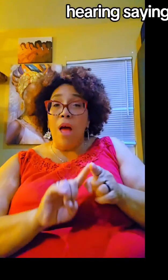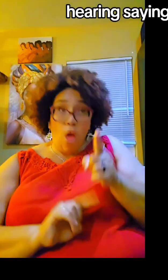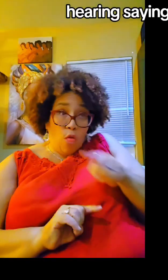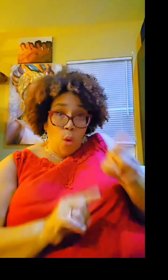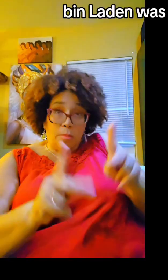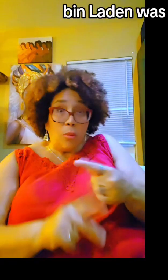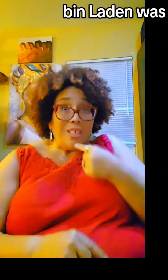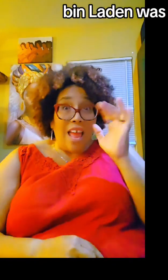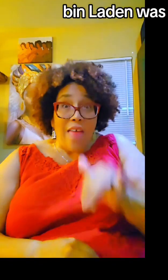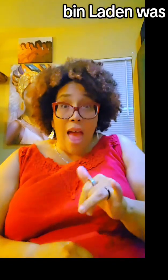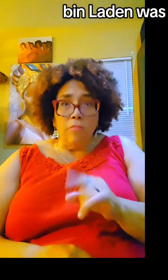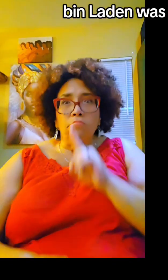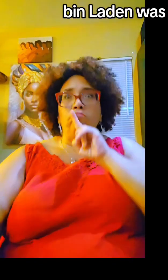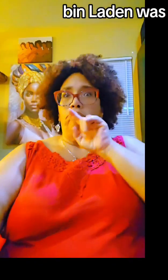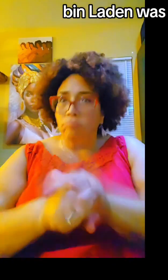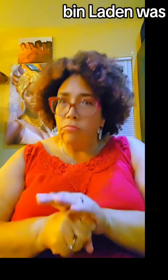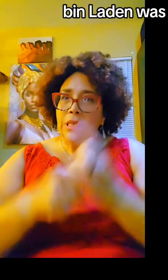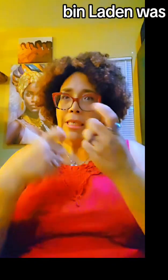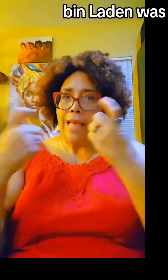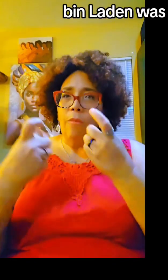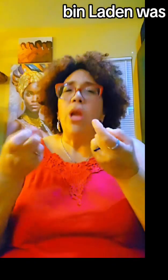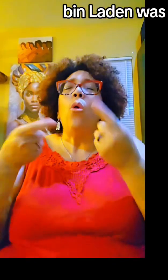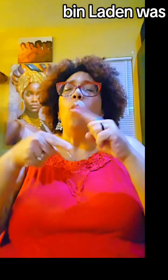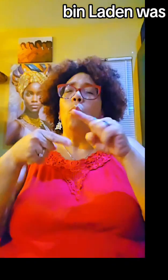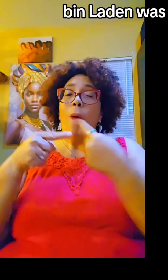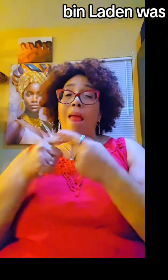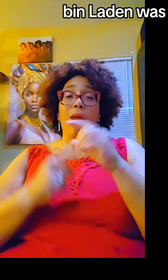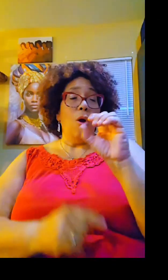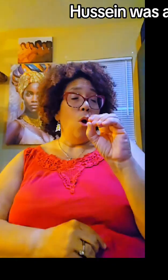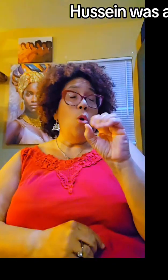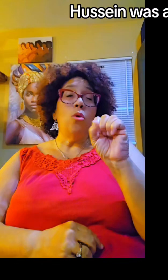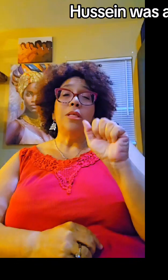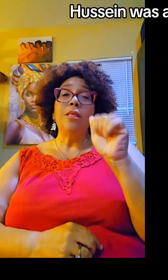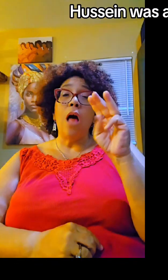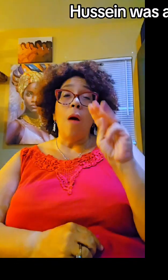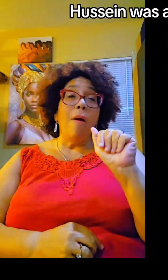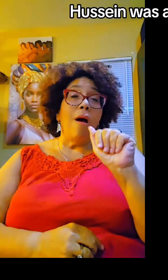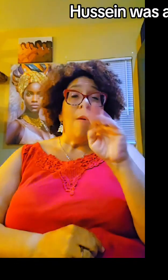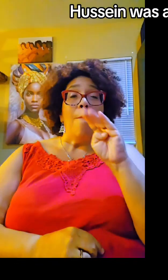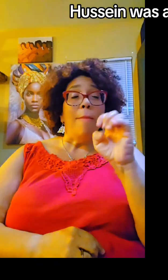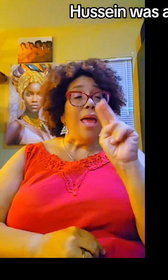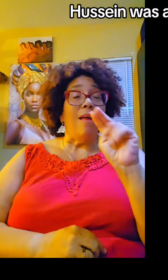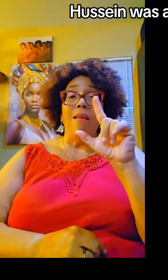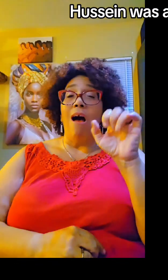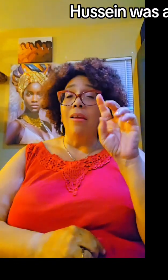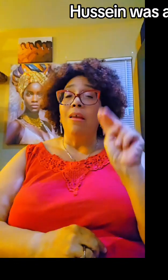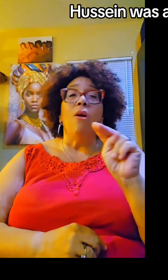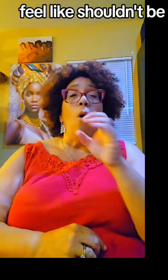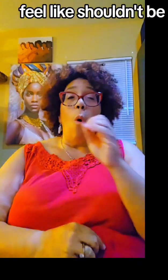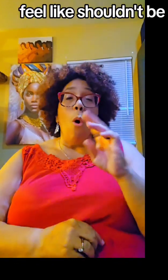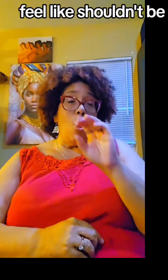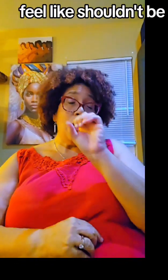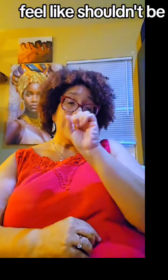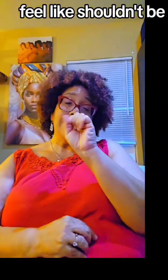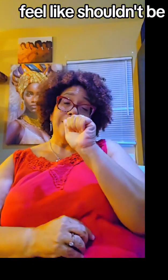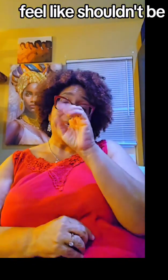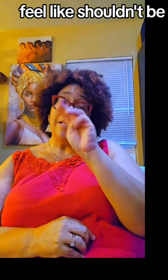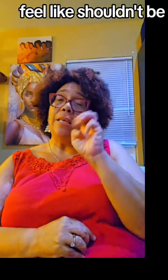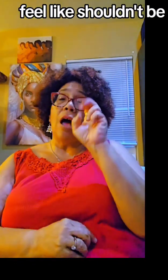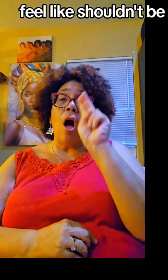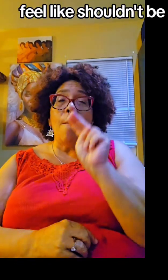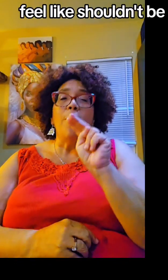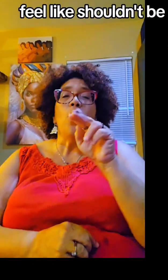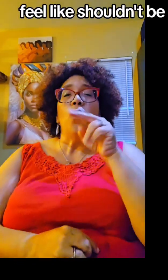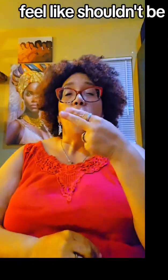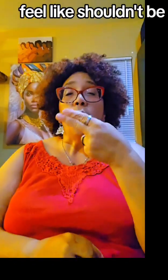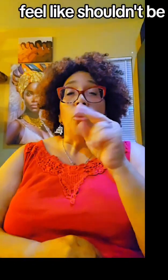that certainly celebrated when Osama bin Laden was unalive, certainly celebrated when Saddam Hussein was unalive. Like, y'all real